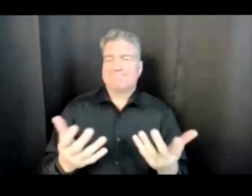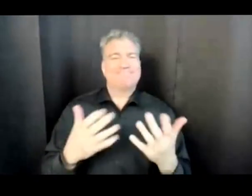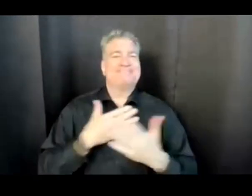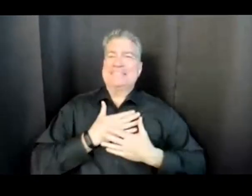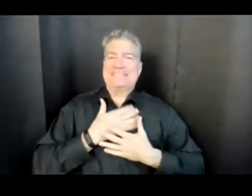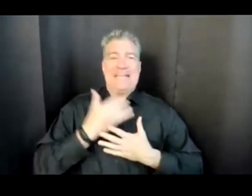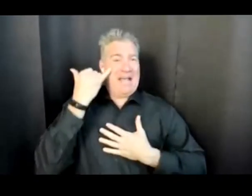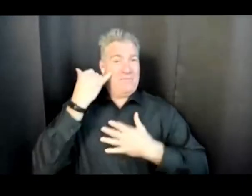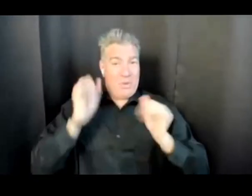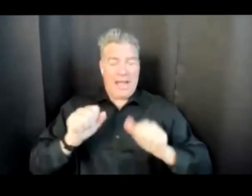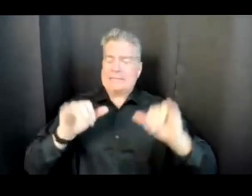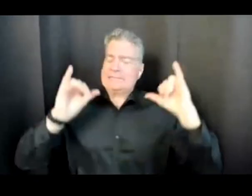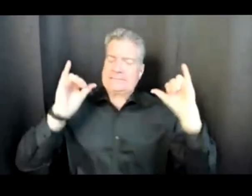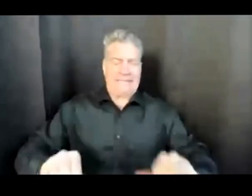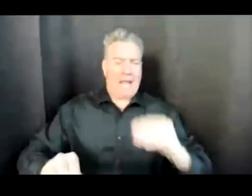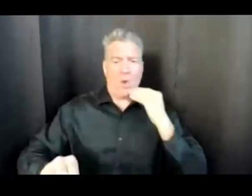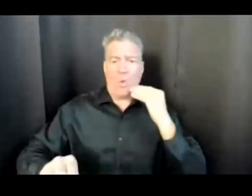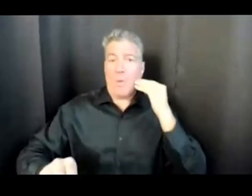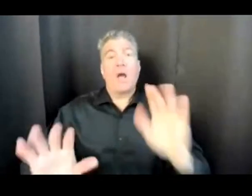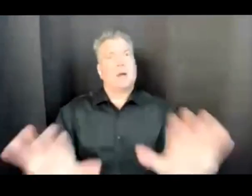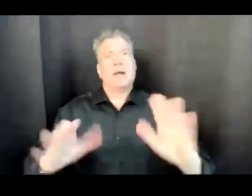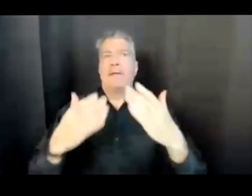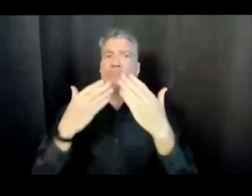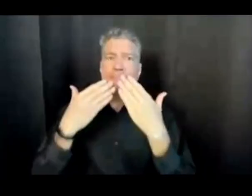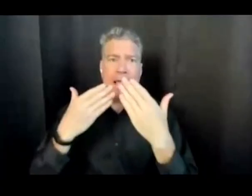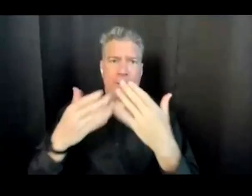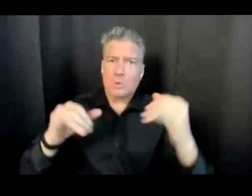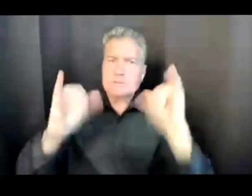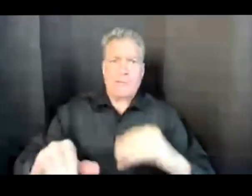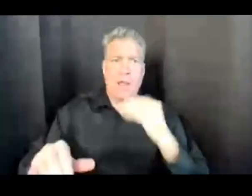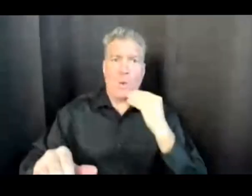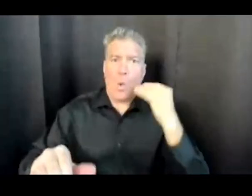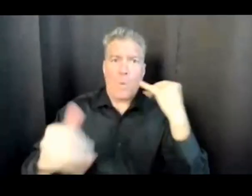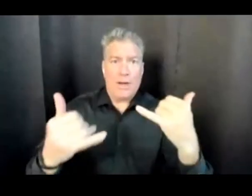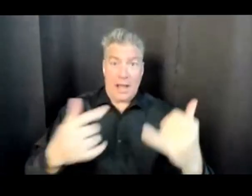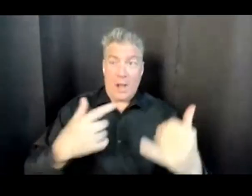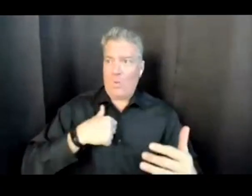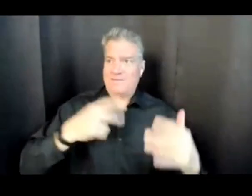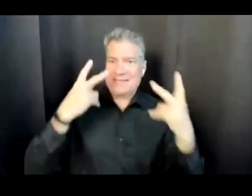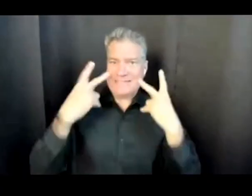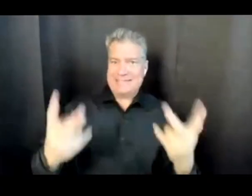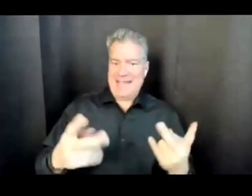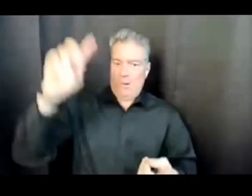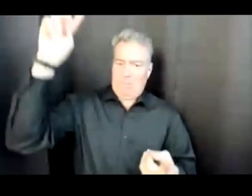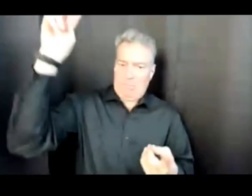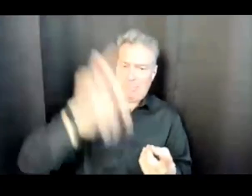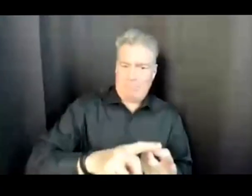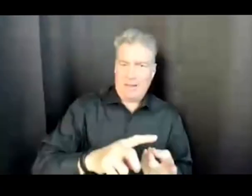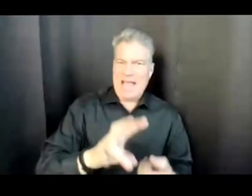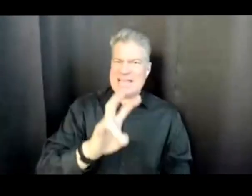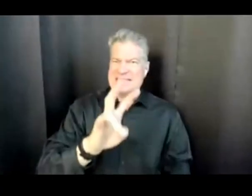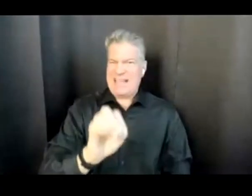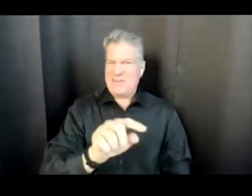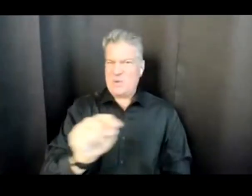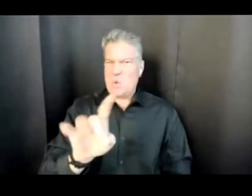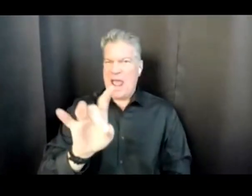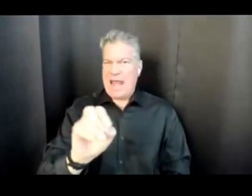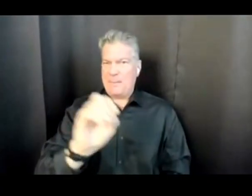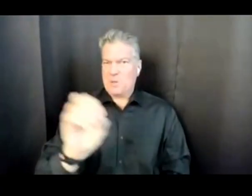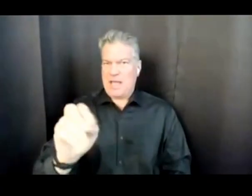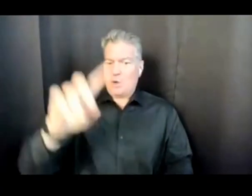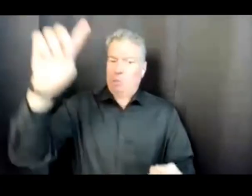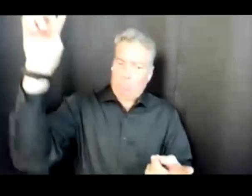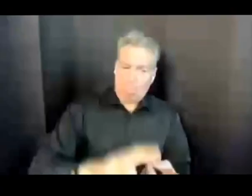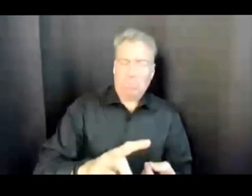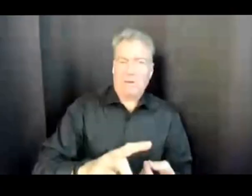staying home today. We've seen a reduction in traffic, about 70 to 80% over a normal Sunday. But tomorrow morning